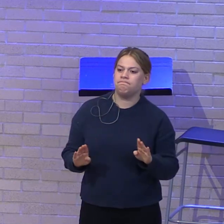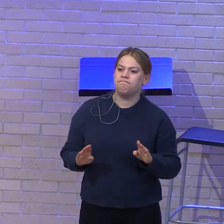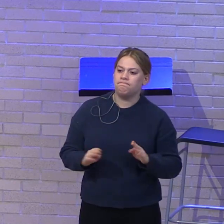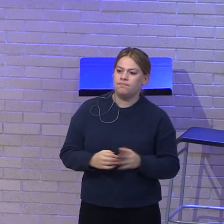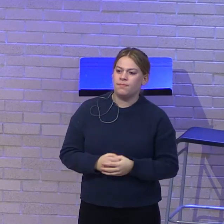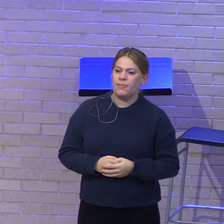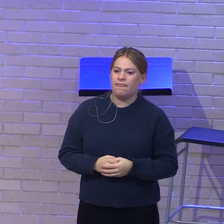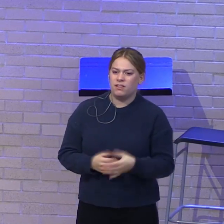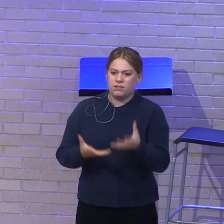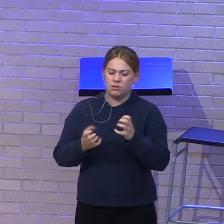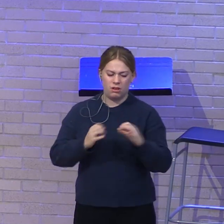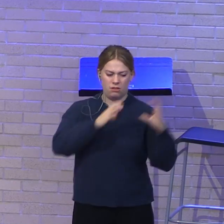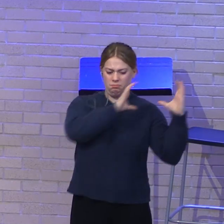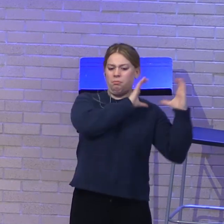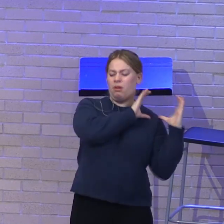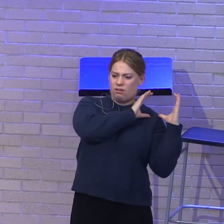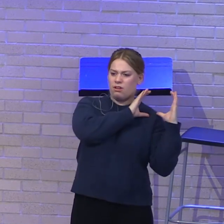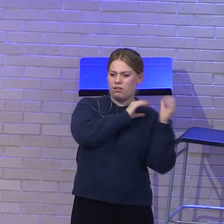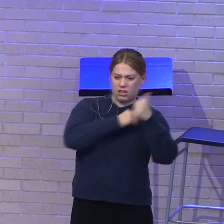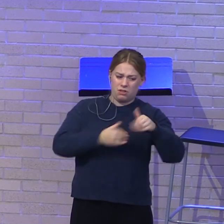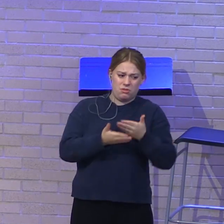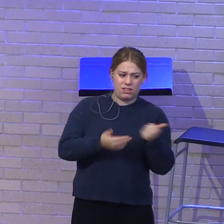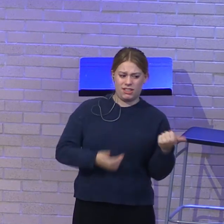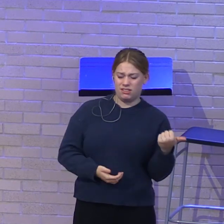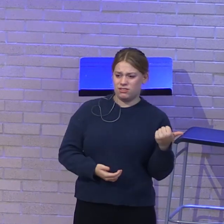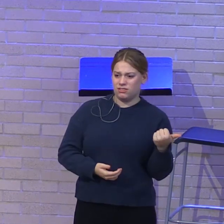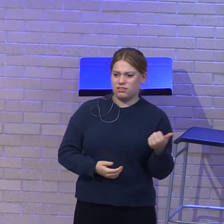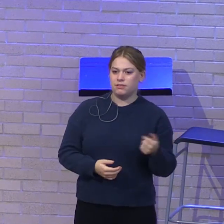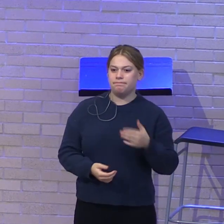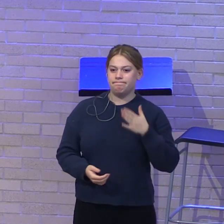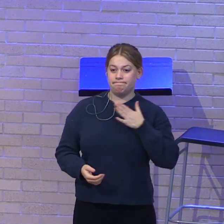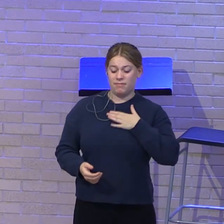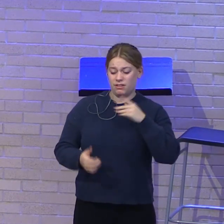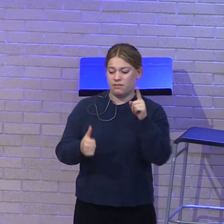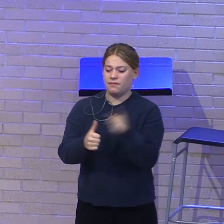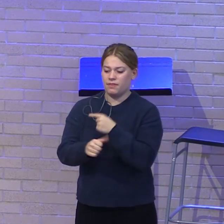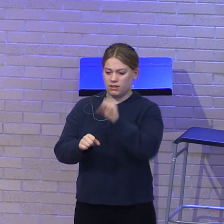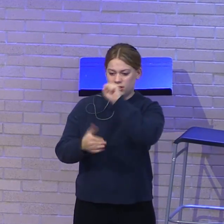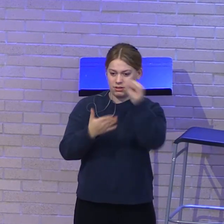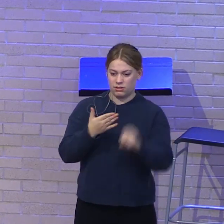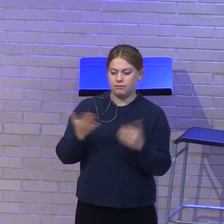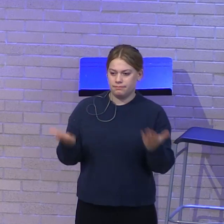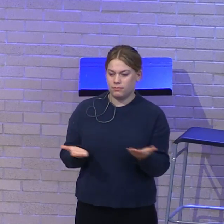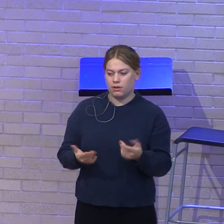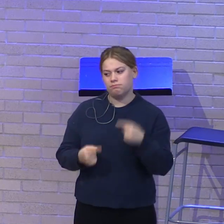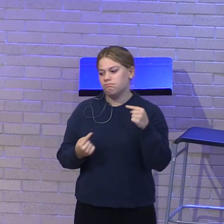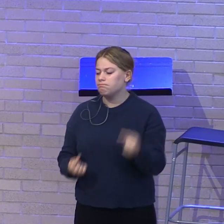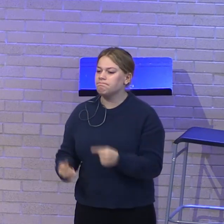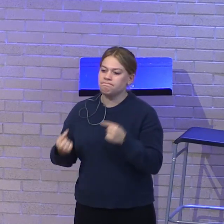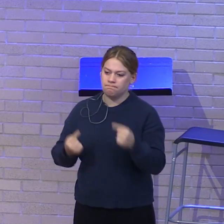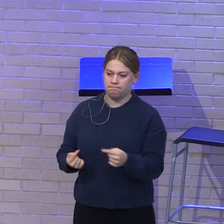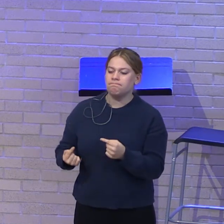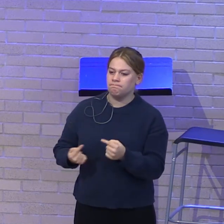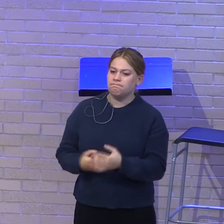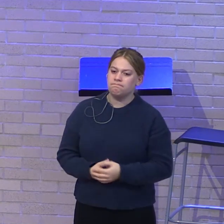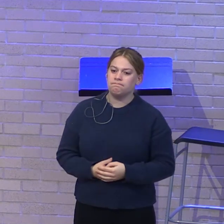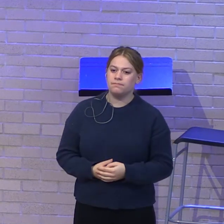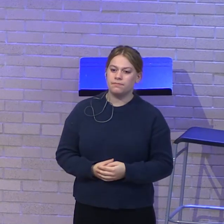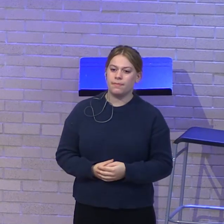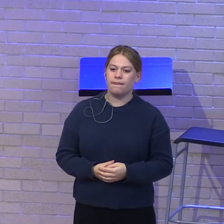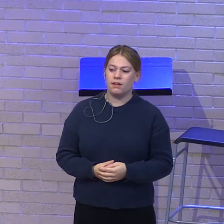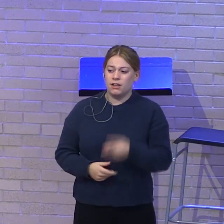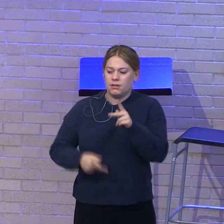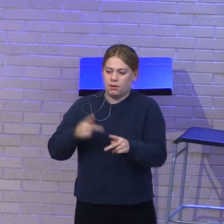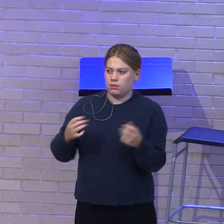seem like a burden on anybody. During my first semester here, I struggled with this a lot. I was very intimidated by